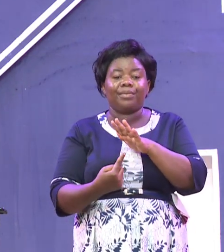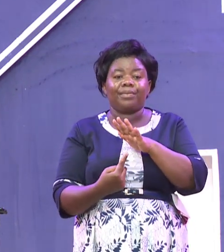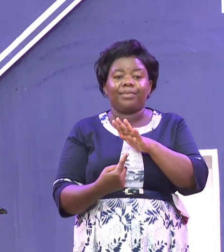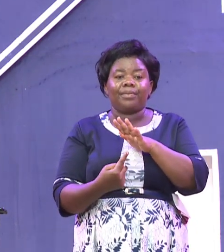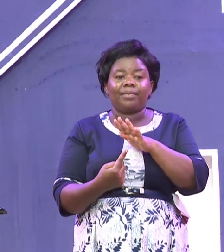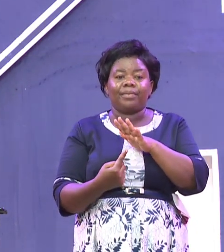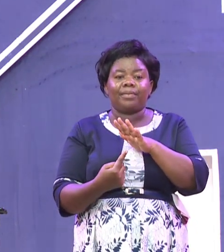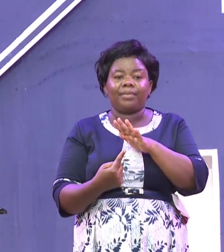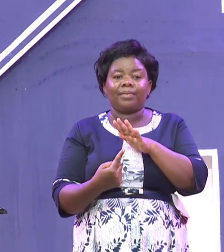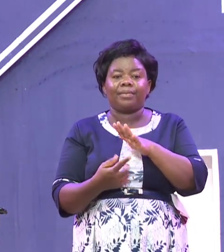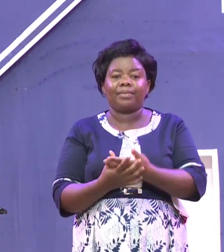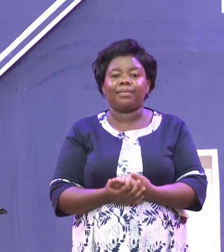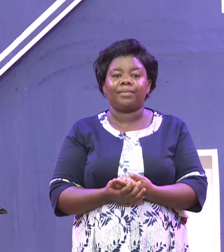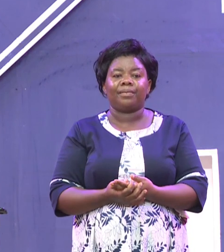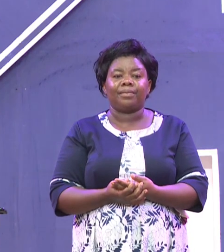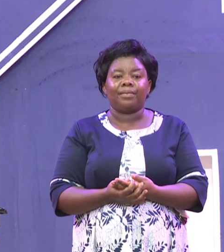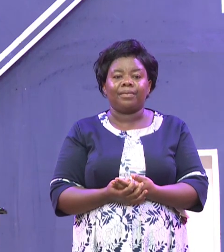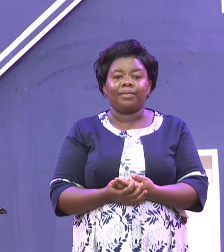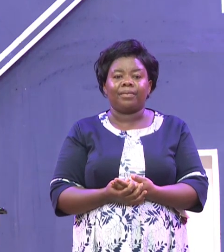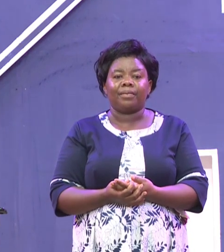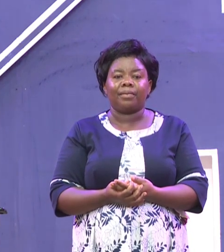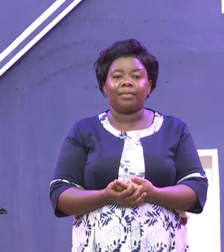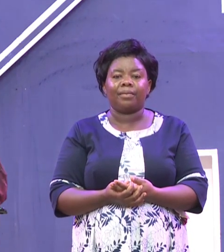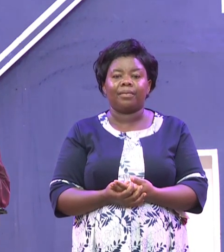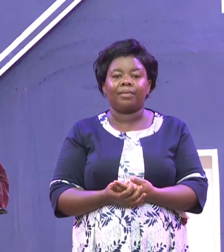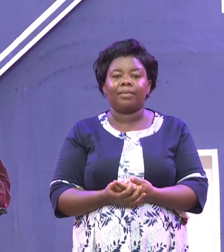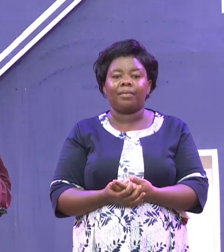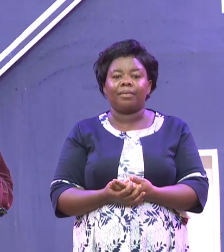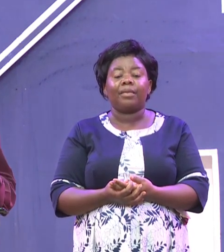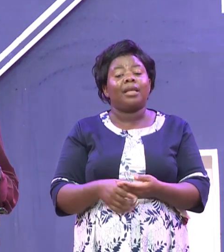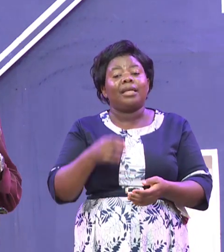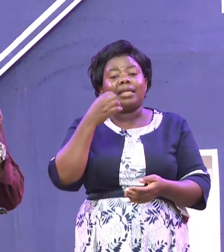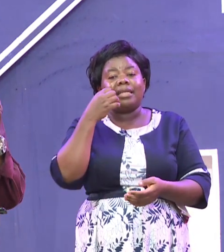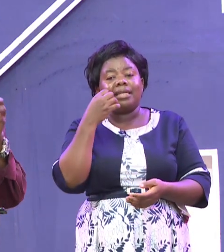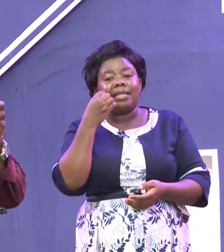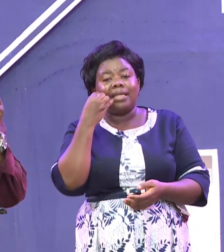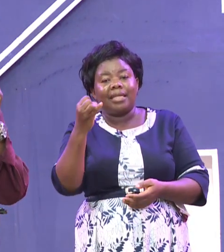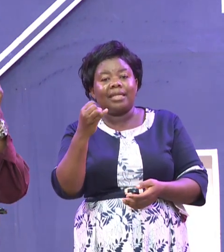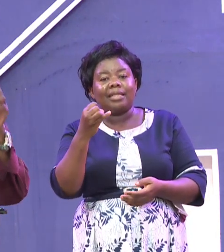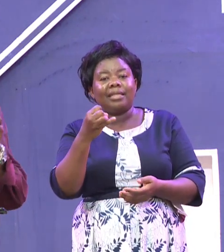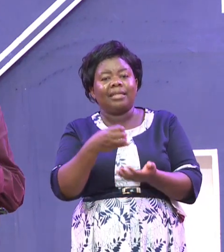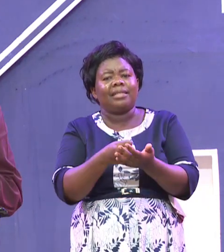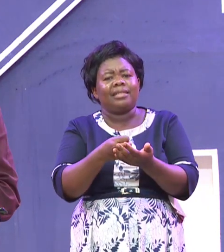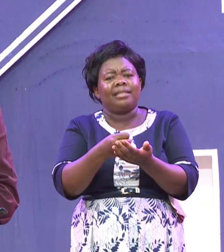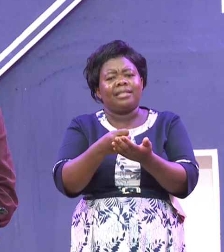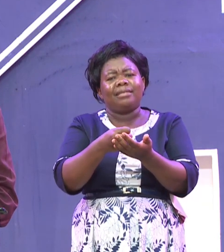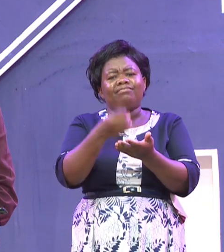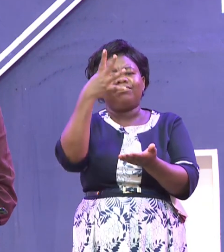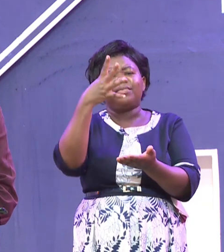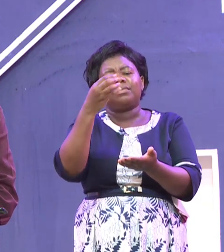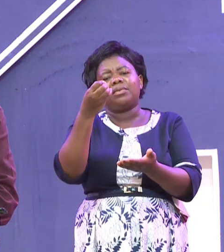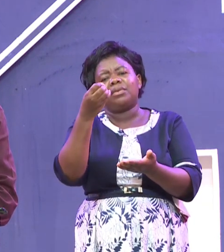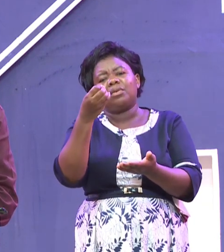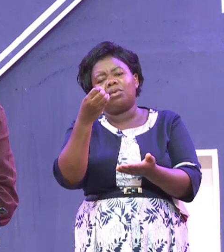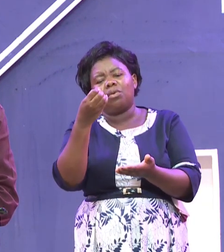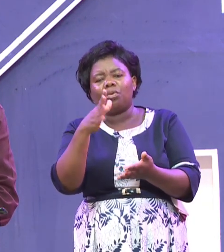learn more about, I've learnt it in this period of COVID. Gwe muwendo ogw'omuka omuntu gwassa. Is